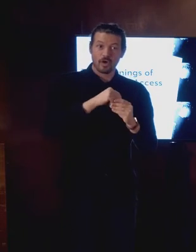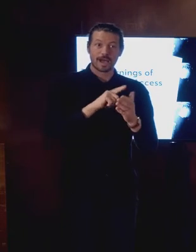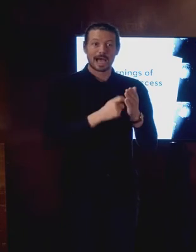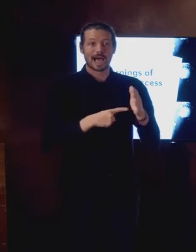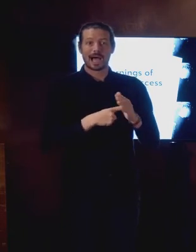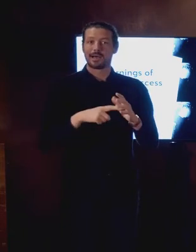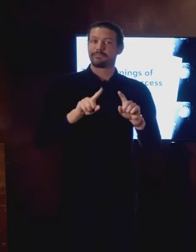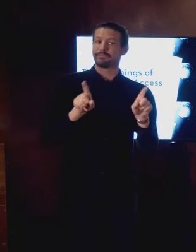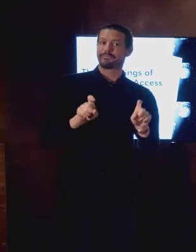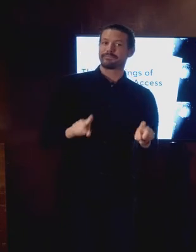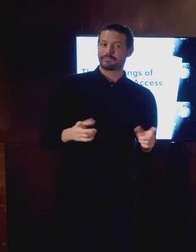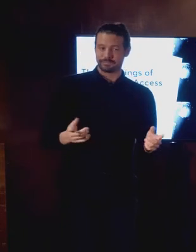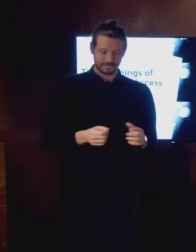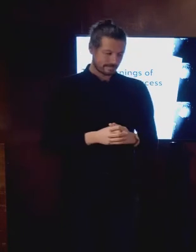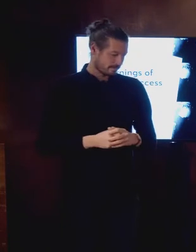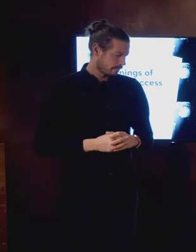further.